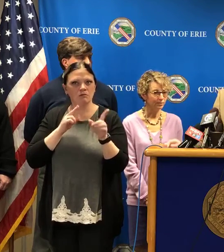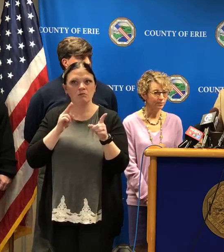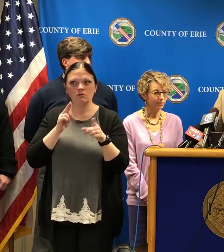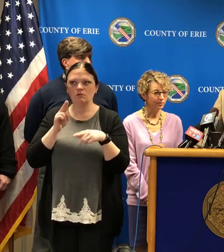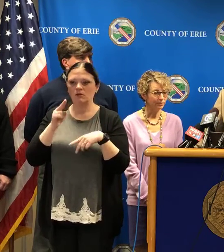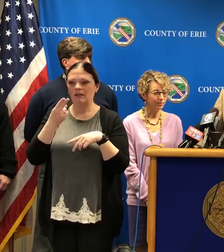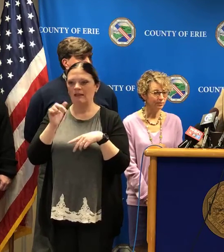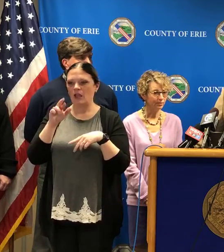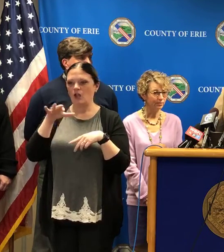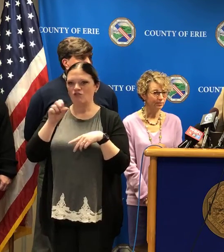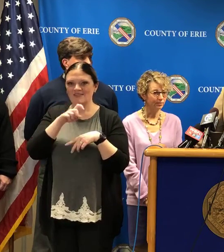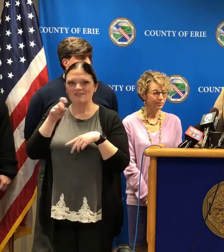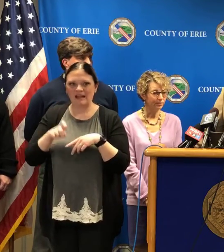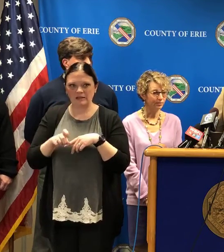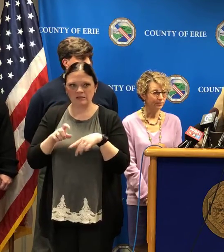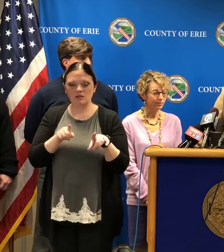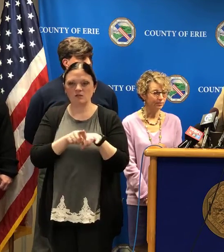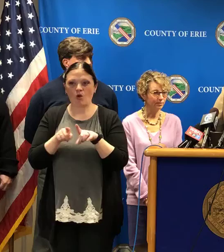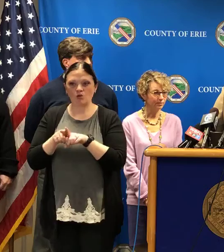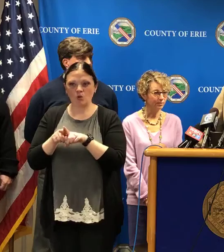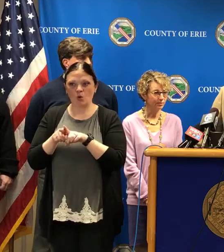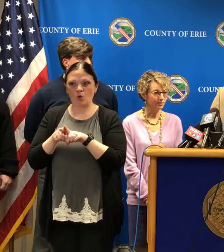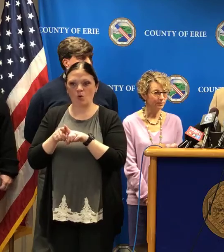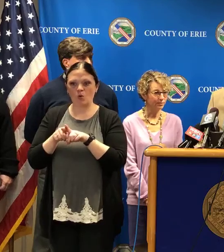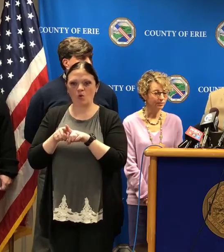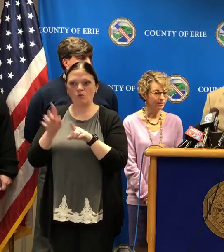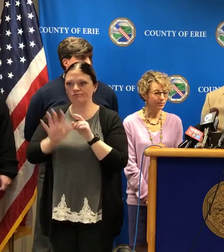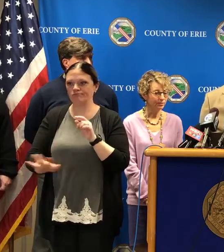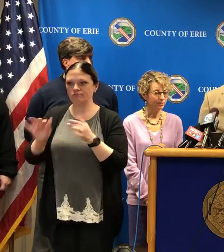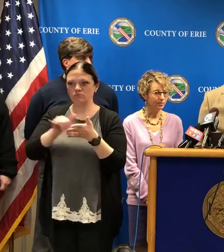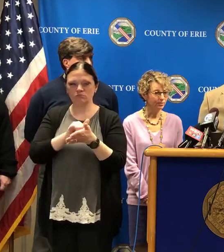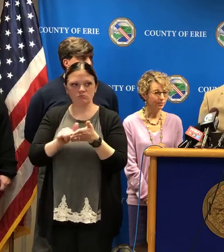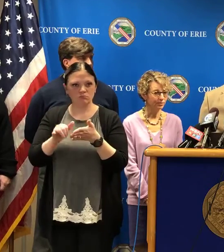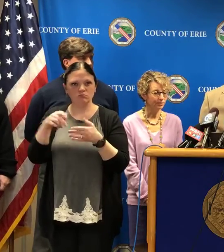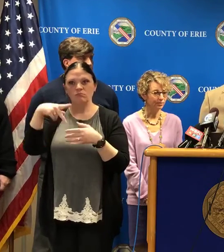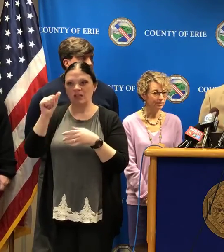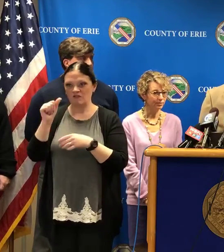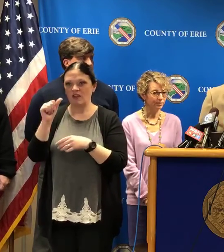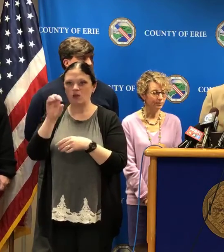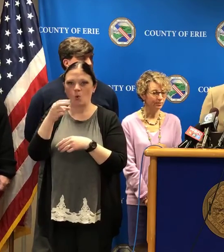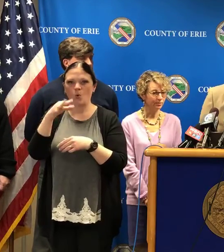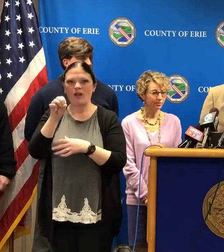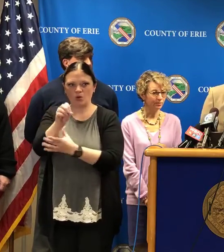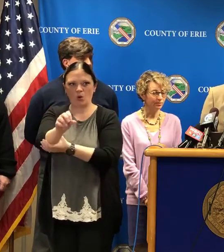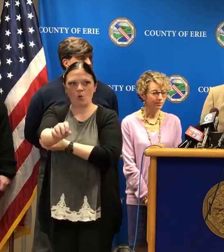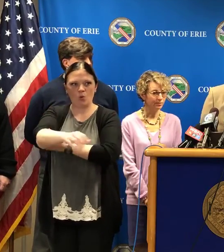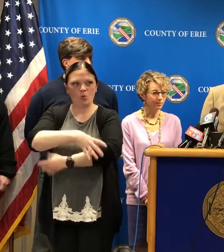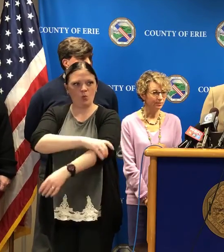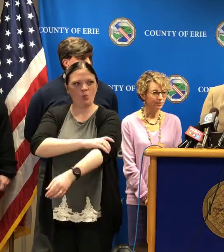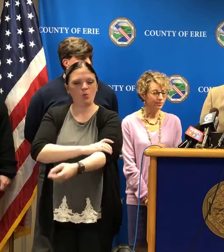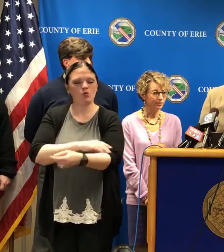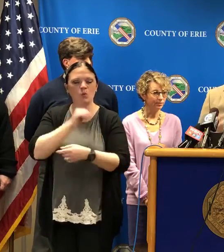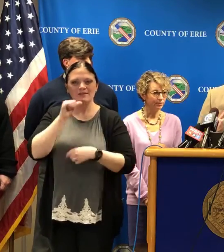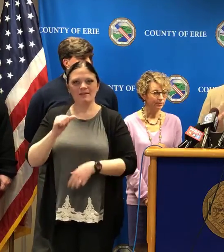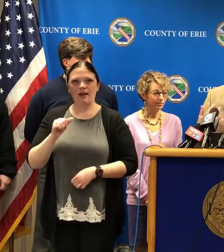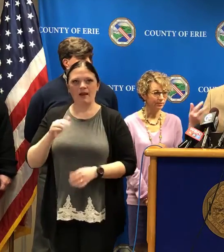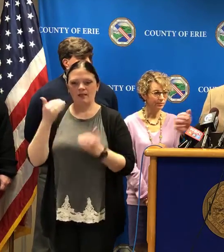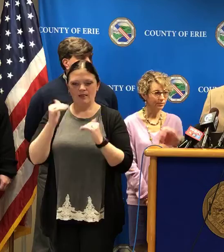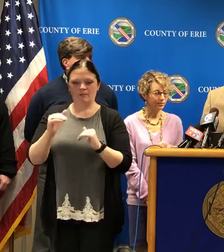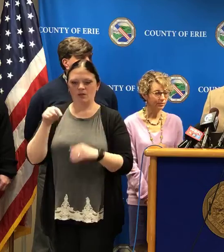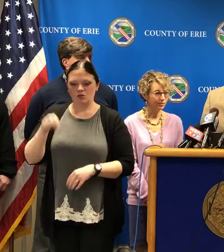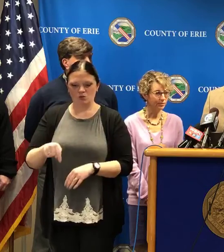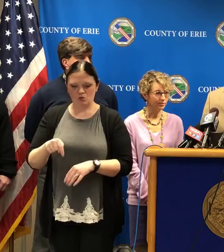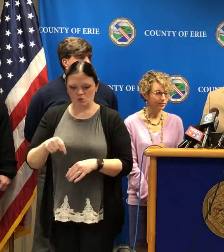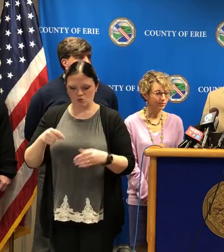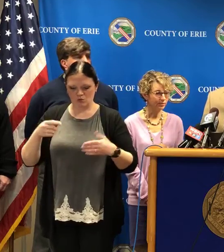Harris, Texas, as well as across New York and Pennsylvania and Ohio. So it is not limited to the work